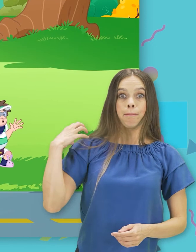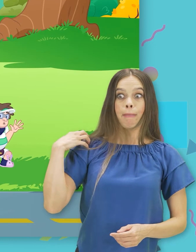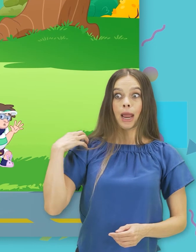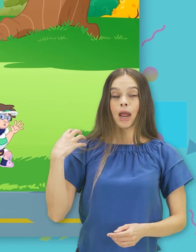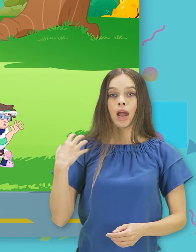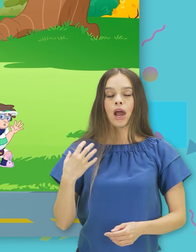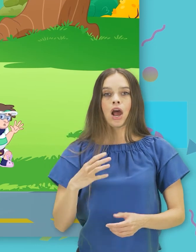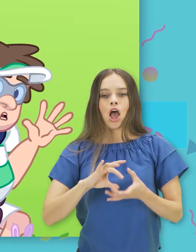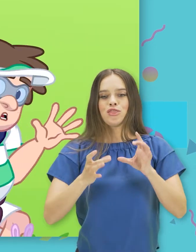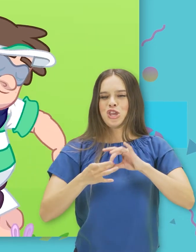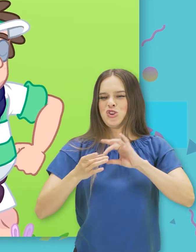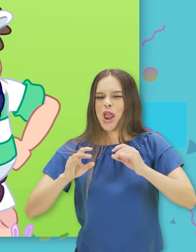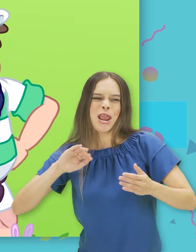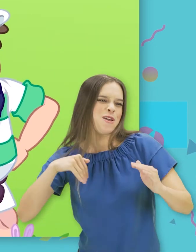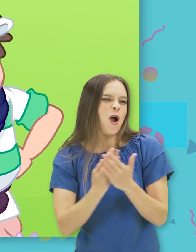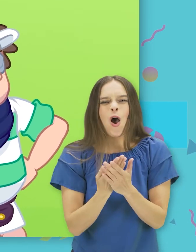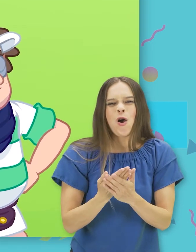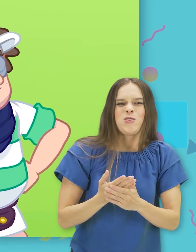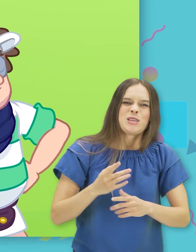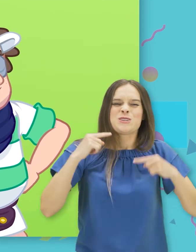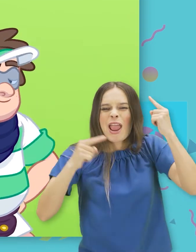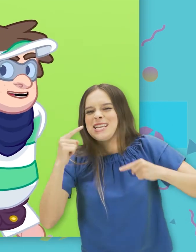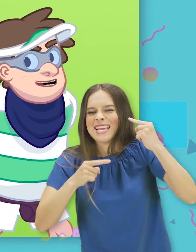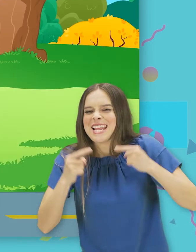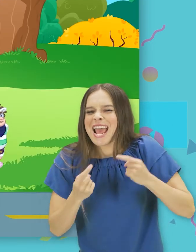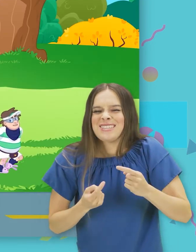The chain of office bandits will strike again Ah,